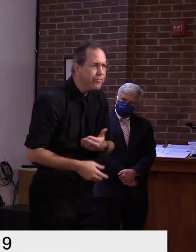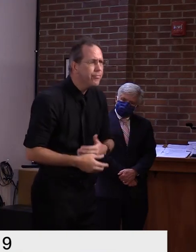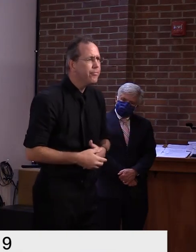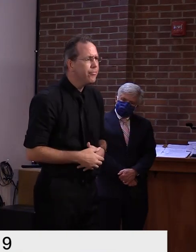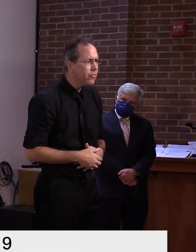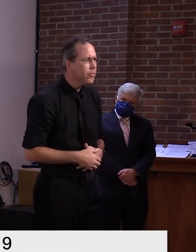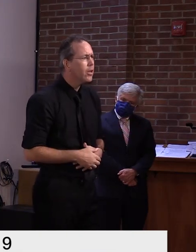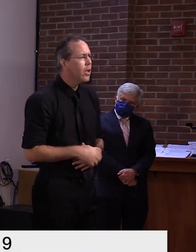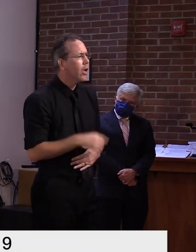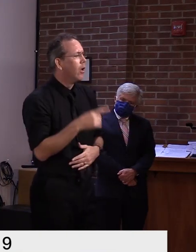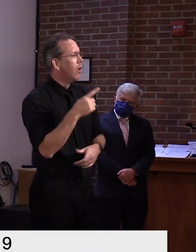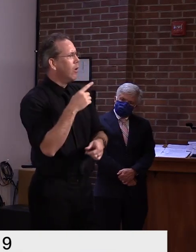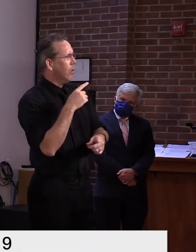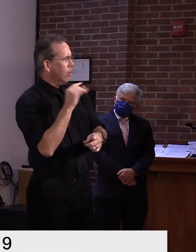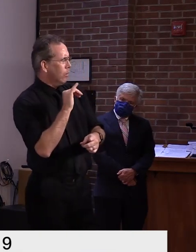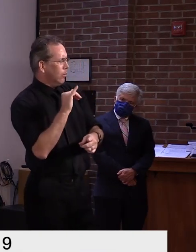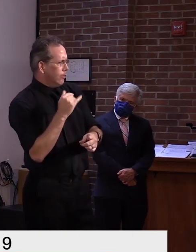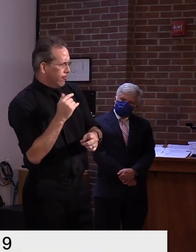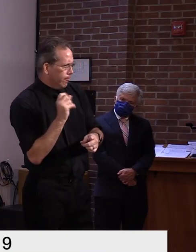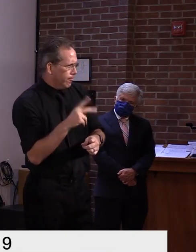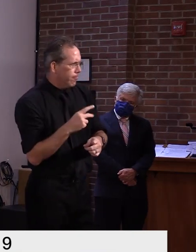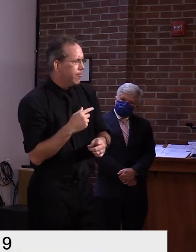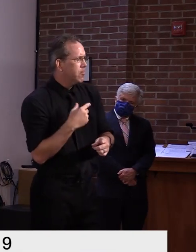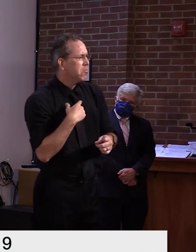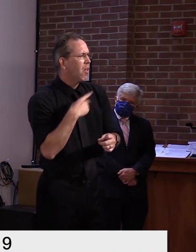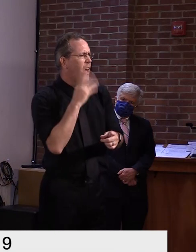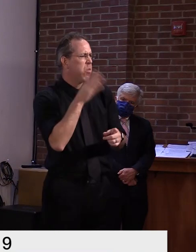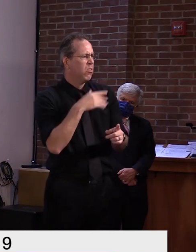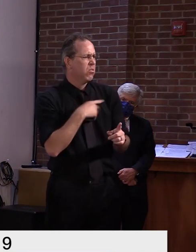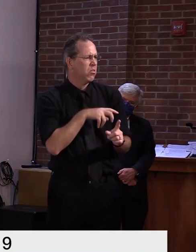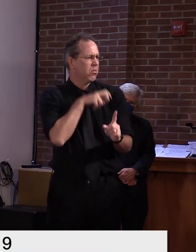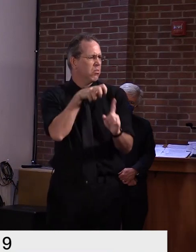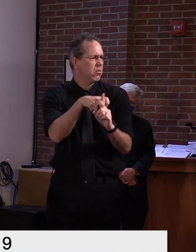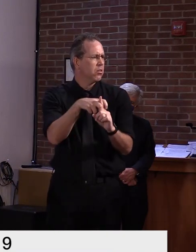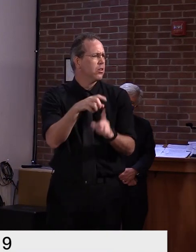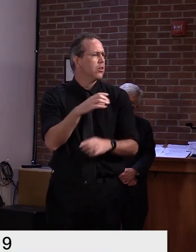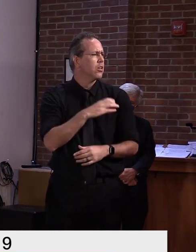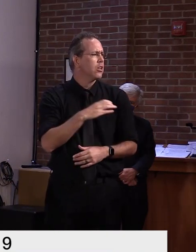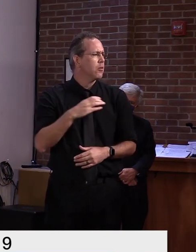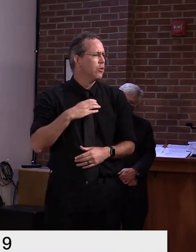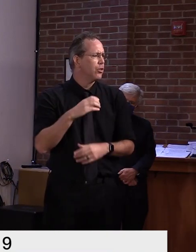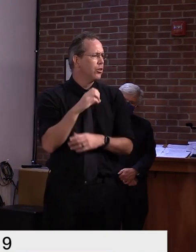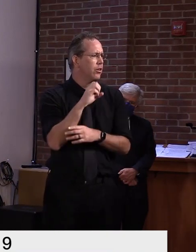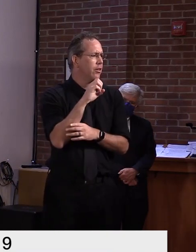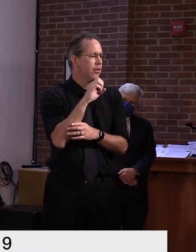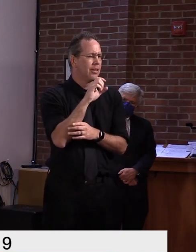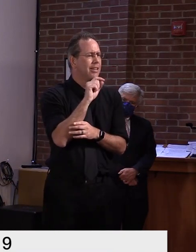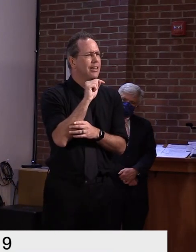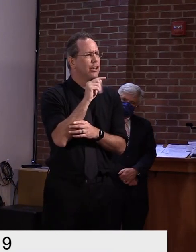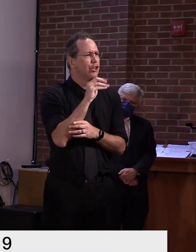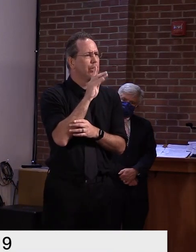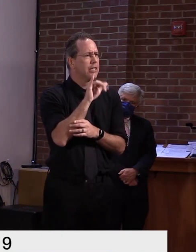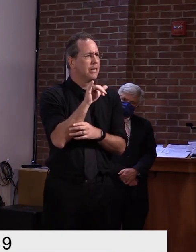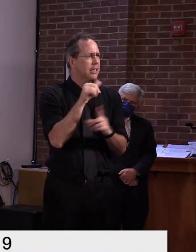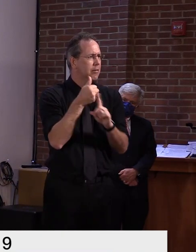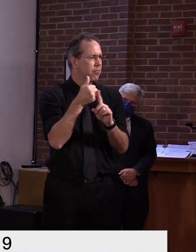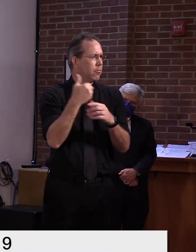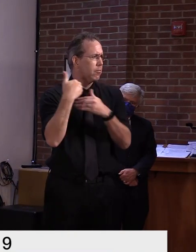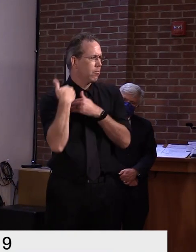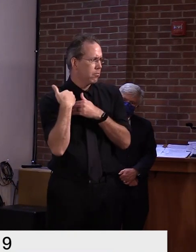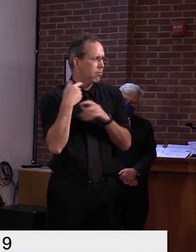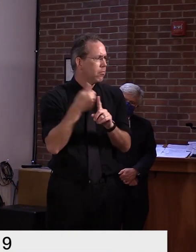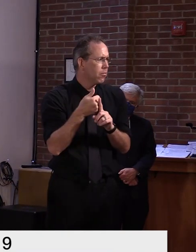look forward to the federal government, the Congress working on this issue so that we can solve more